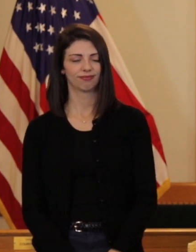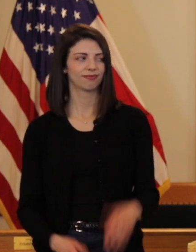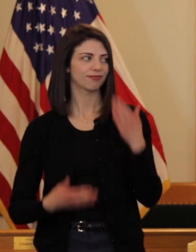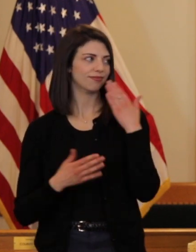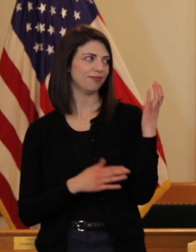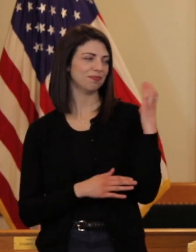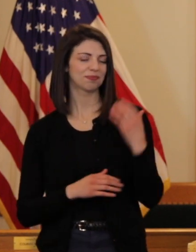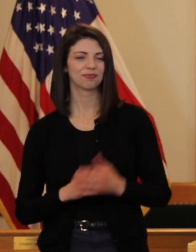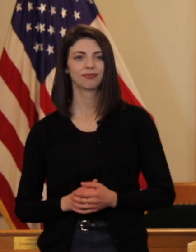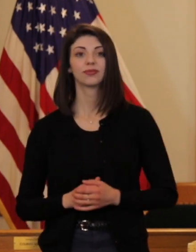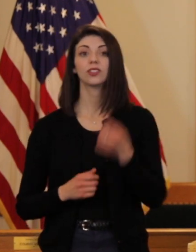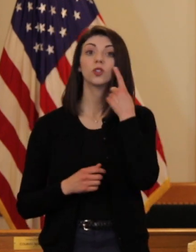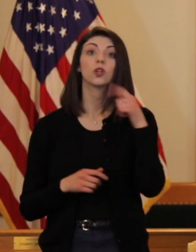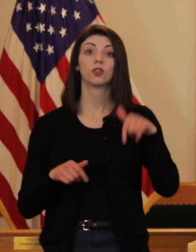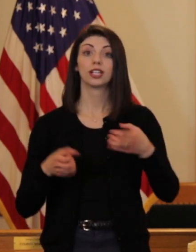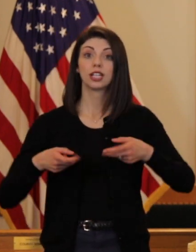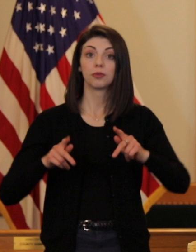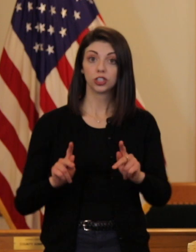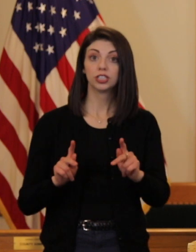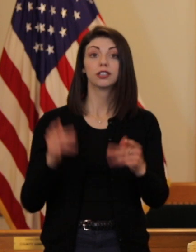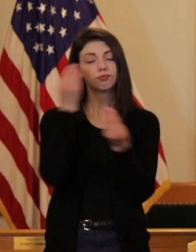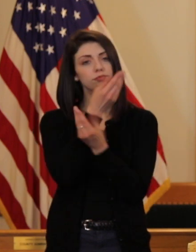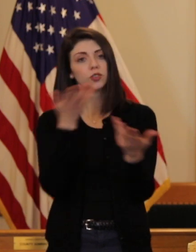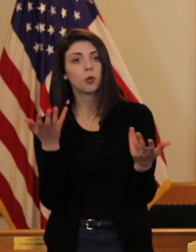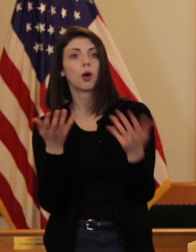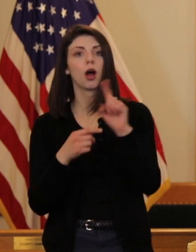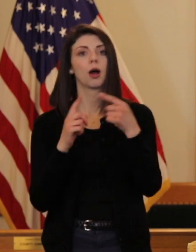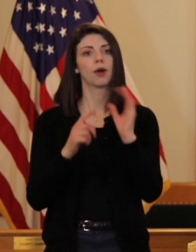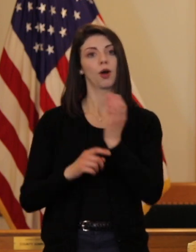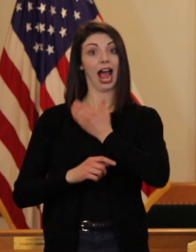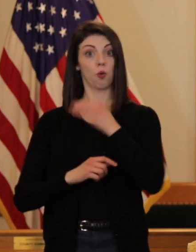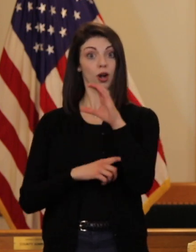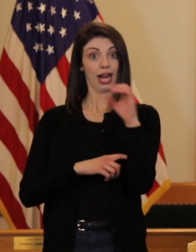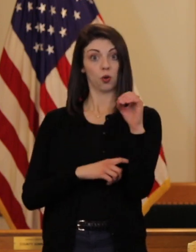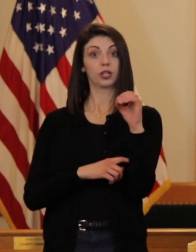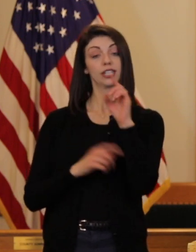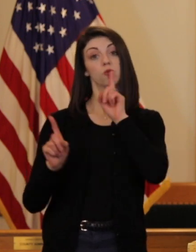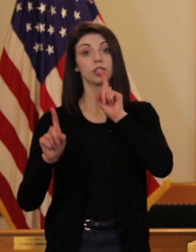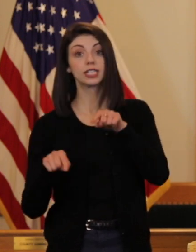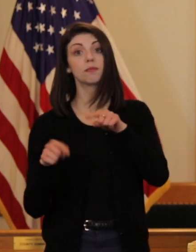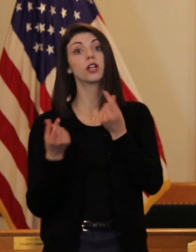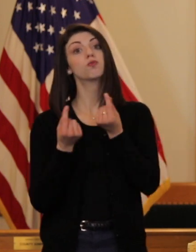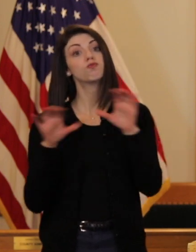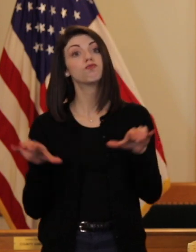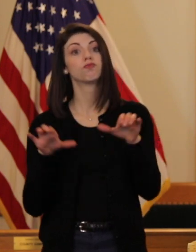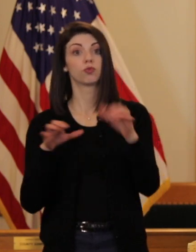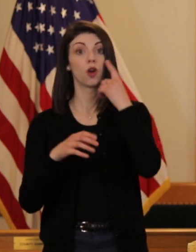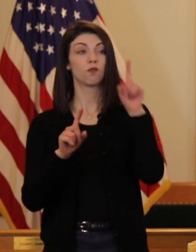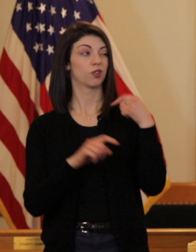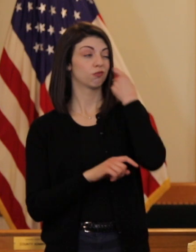Thank you, Mr. Chairman, for this opportunity to update our citizens on the county's COVID-19 response activities over the past 2